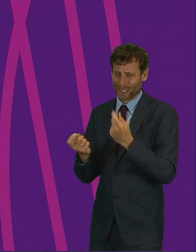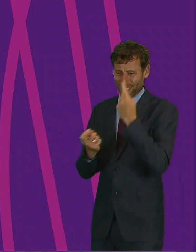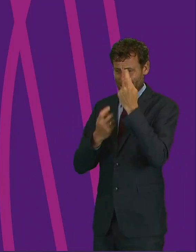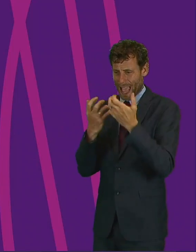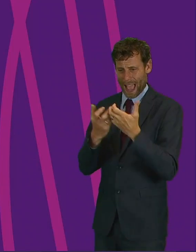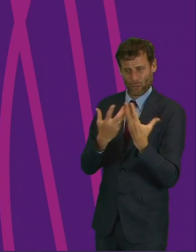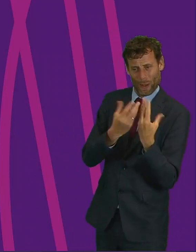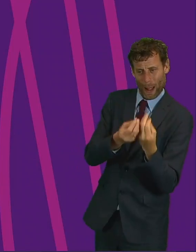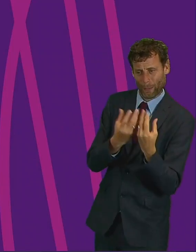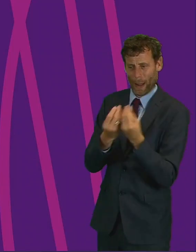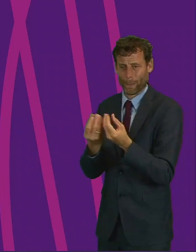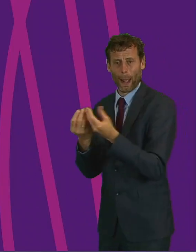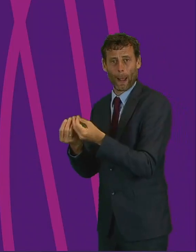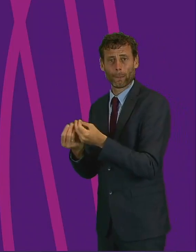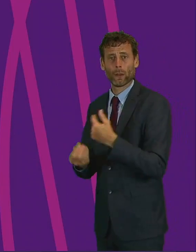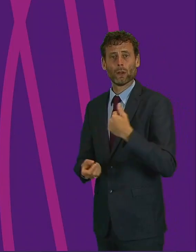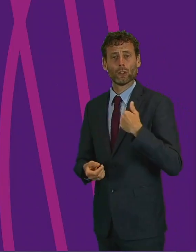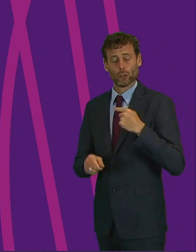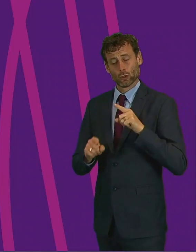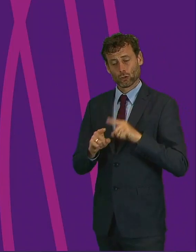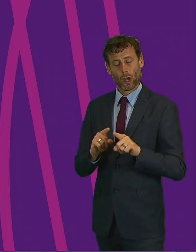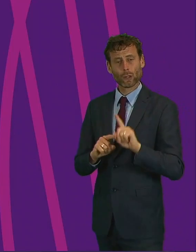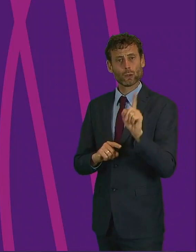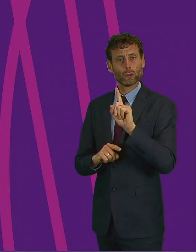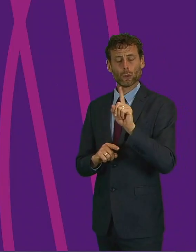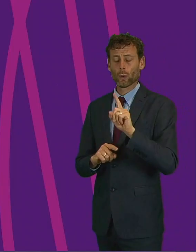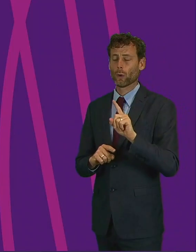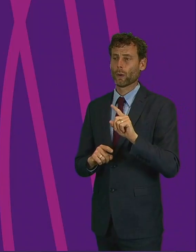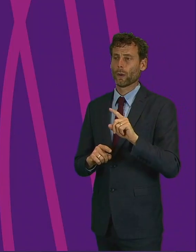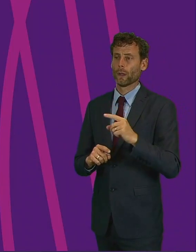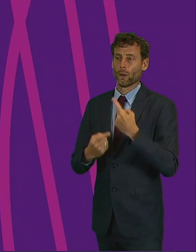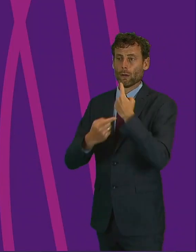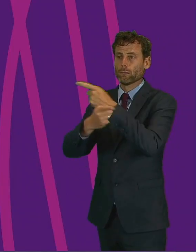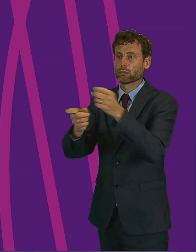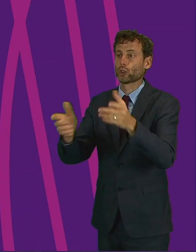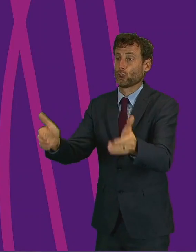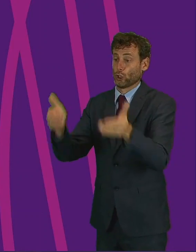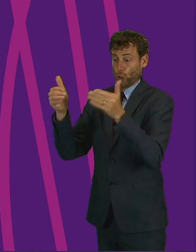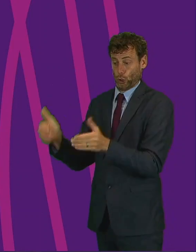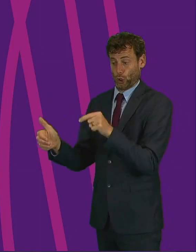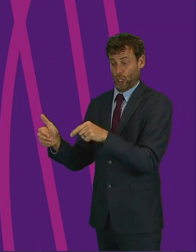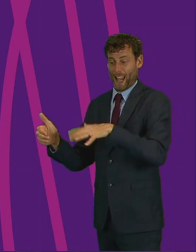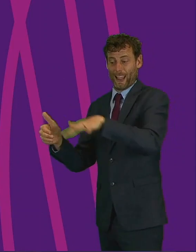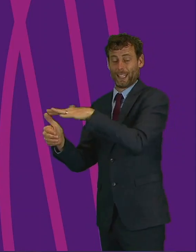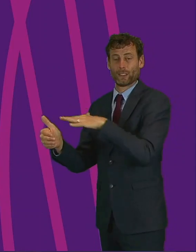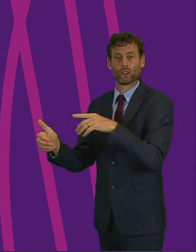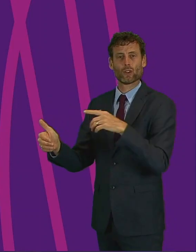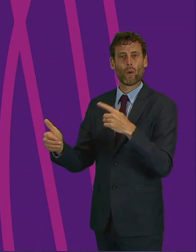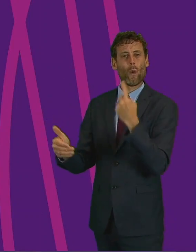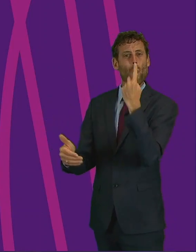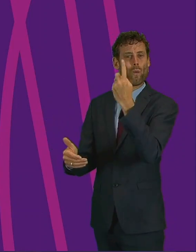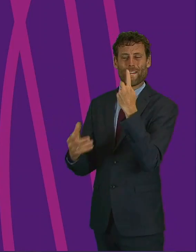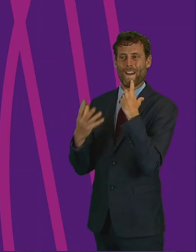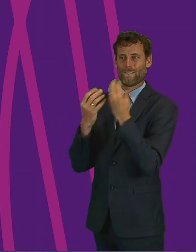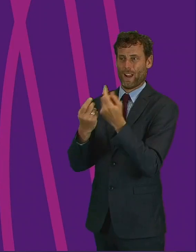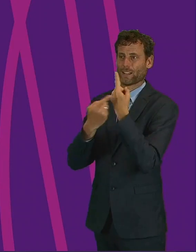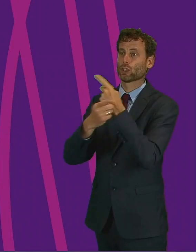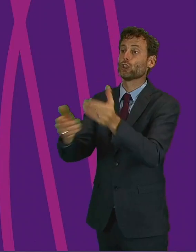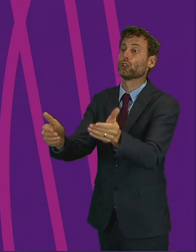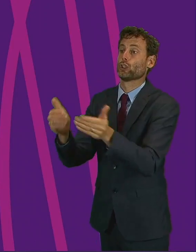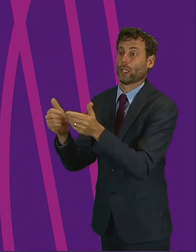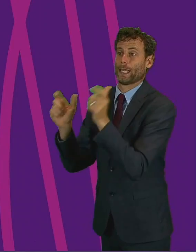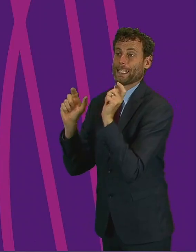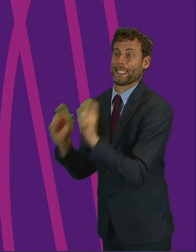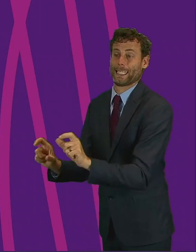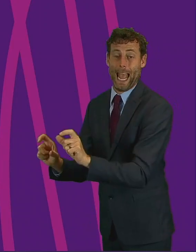trying to move from a position, in short, where we have given very generic blanket advice to people in a shielded